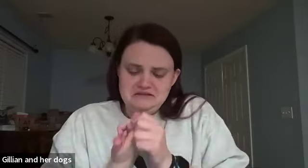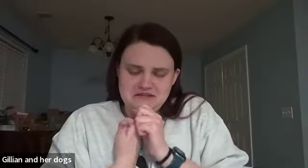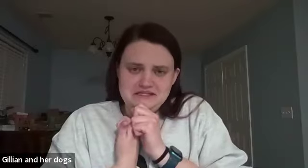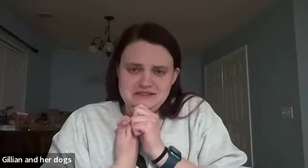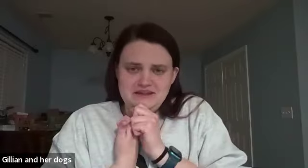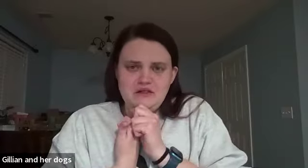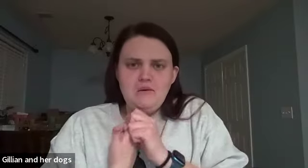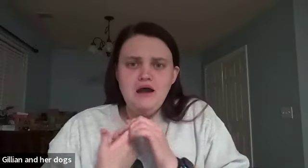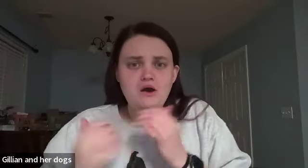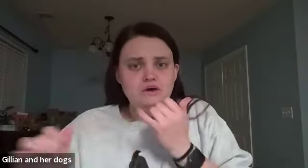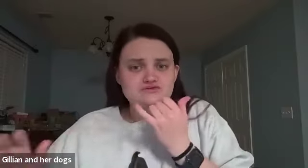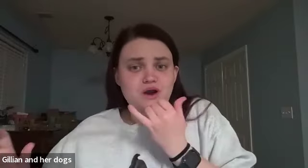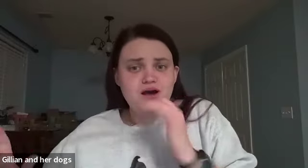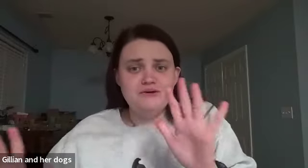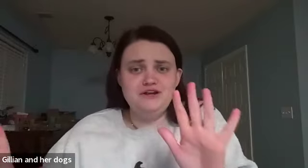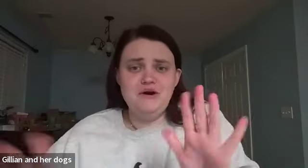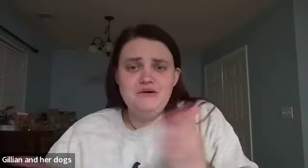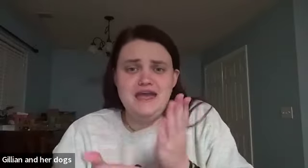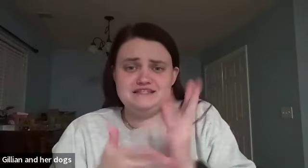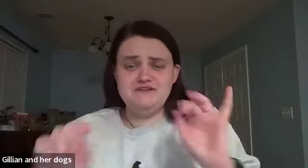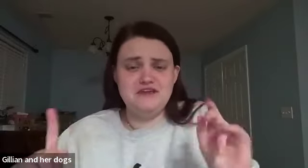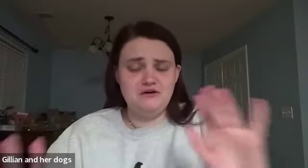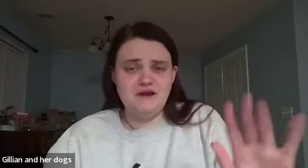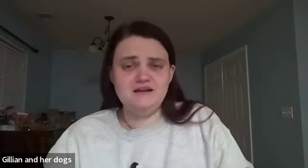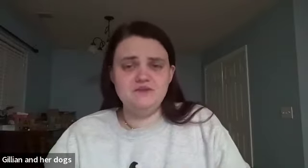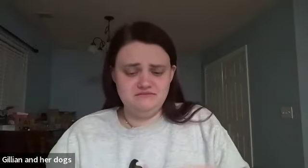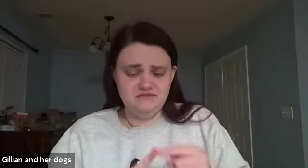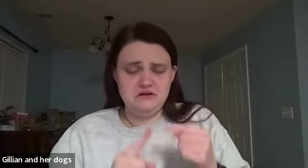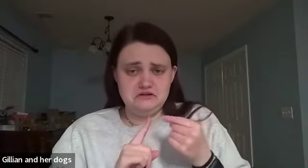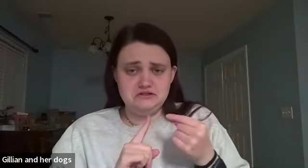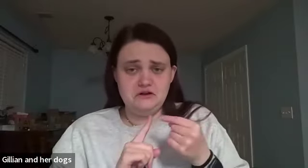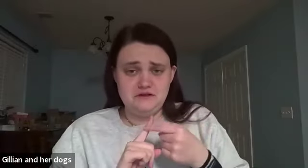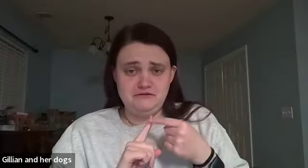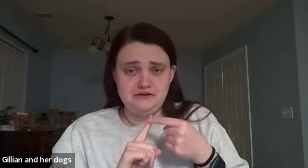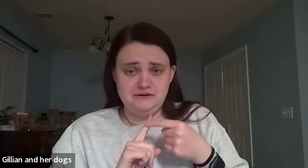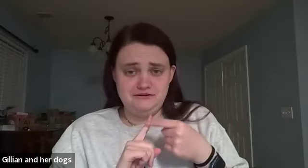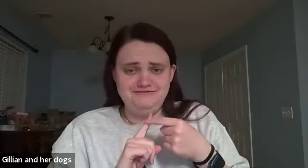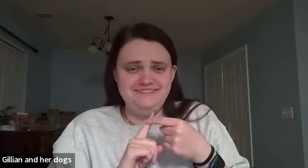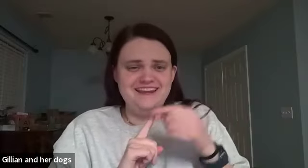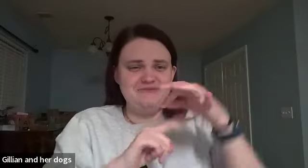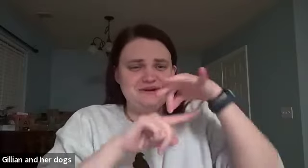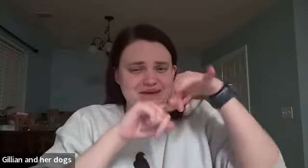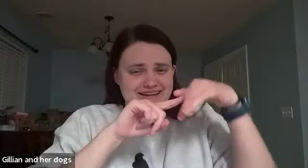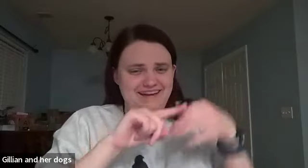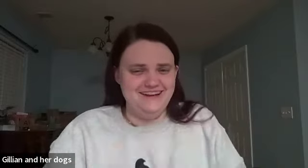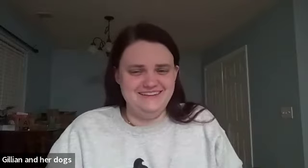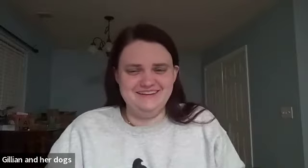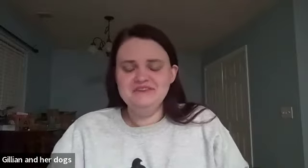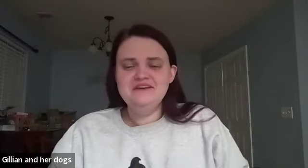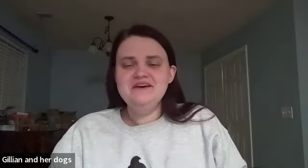like this, and they're like, "What's wrong? Were you okay? Is everything all right?" And I'm like, "Yeah, I just hurt my finger." And then I'll put a band-aid on in there.